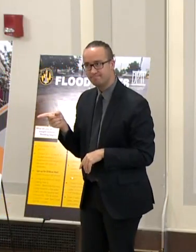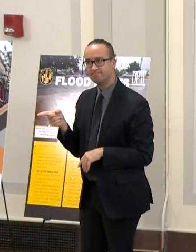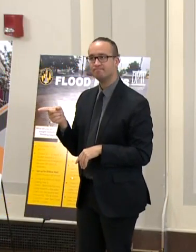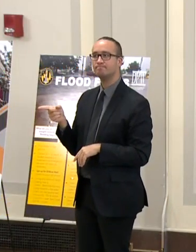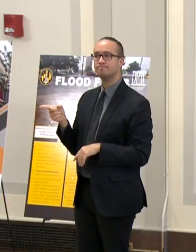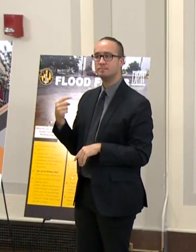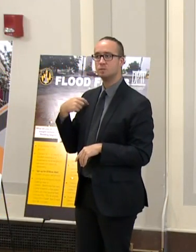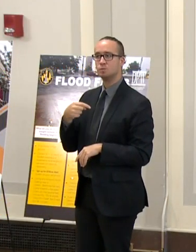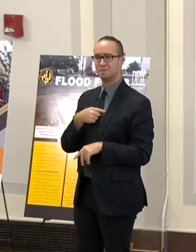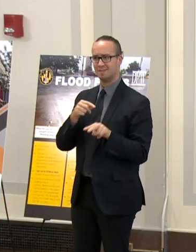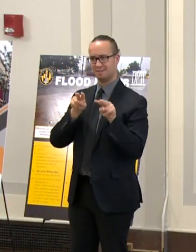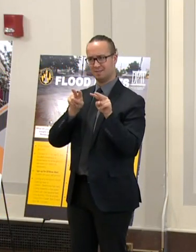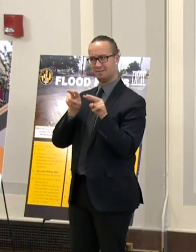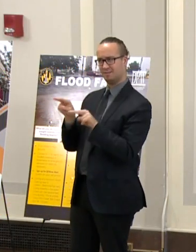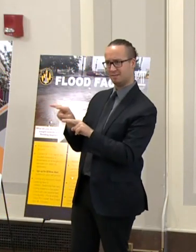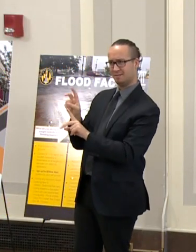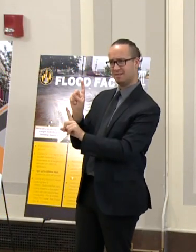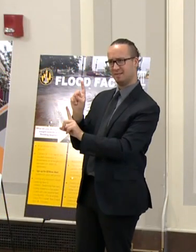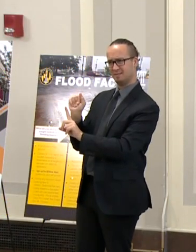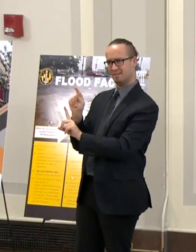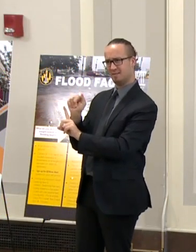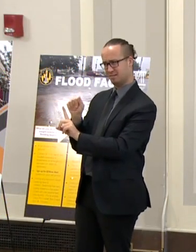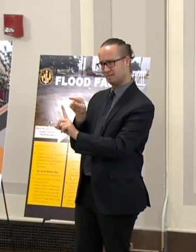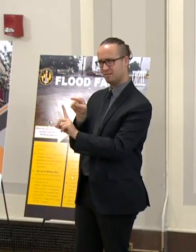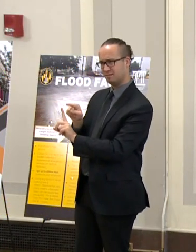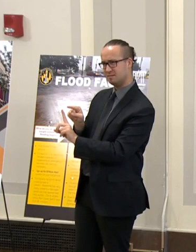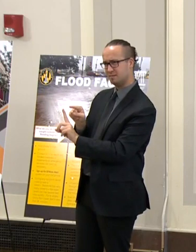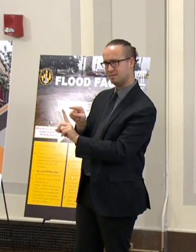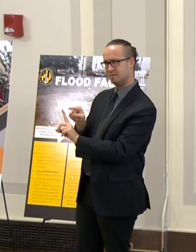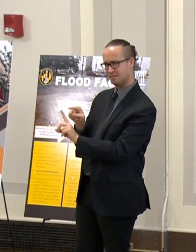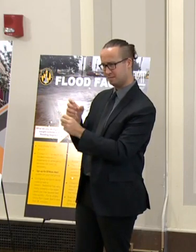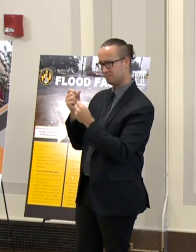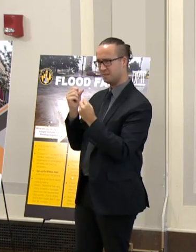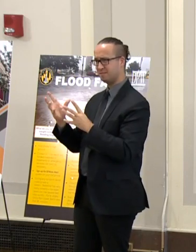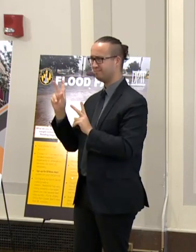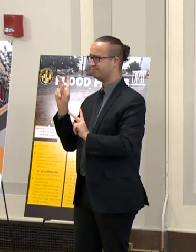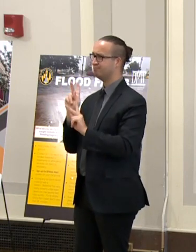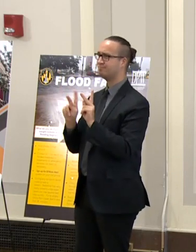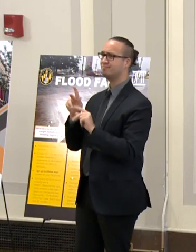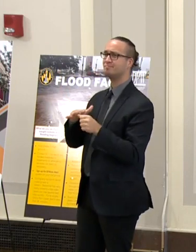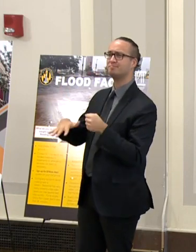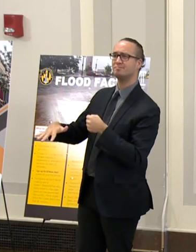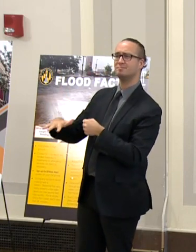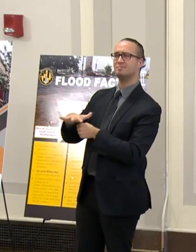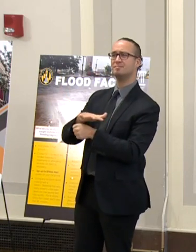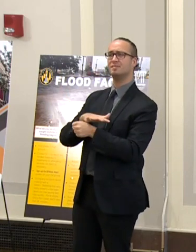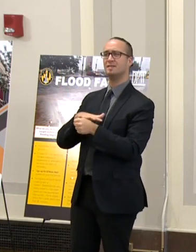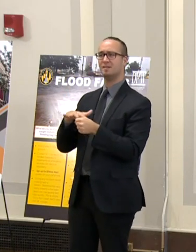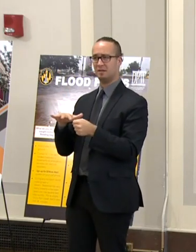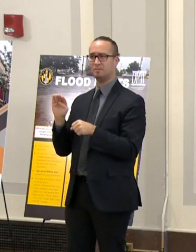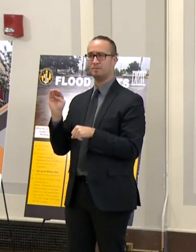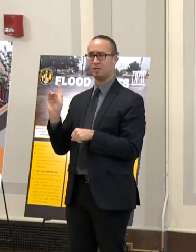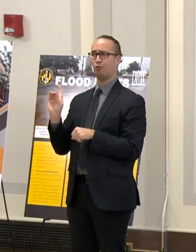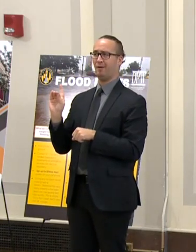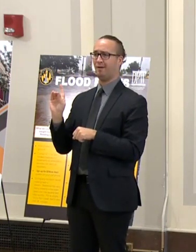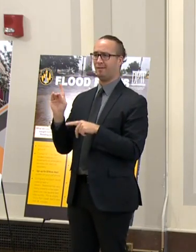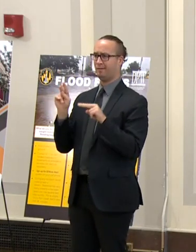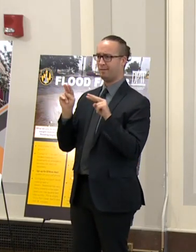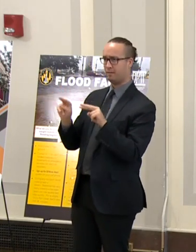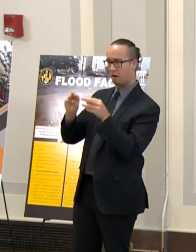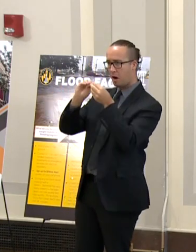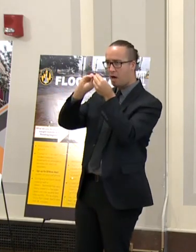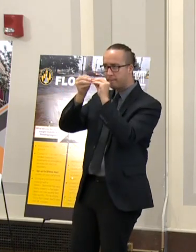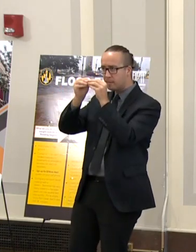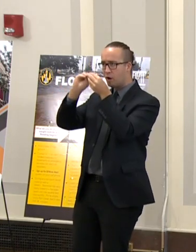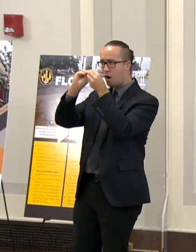Branch's illness and the illness of so many Maryland residents are not just numbers on our dashboards. They are real people whose illnesses